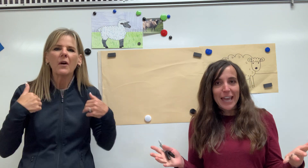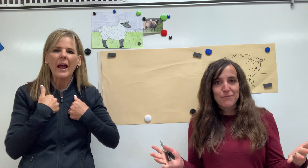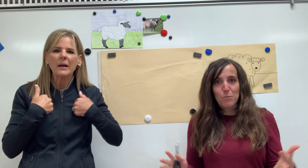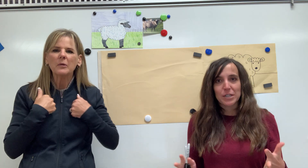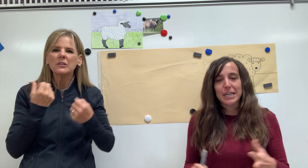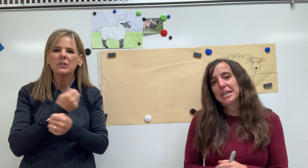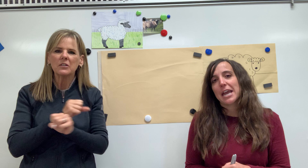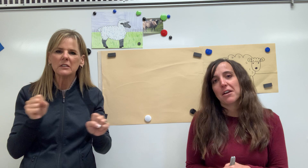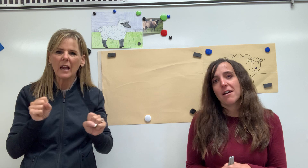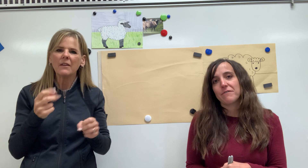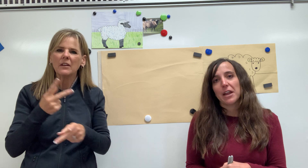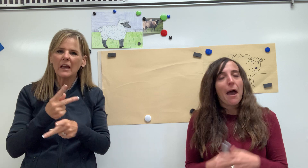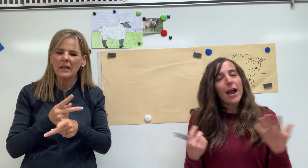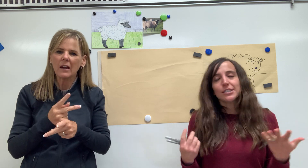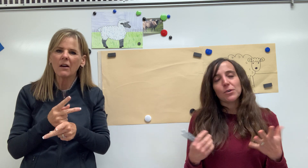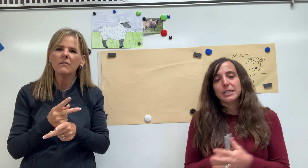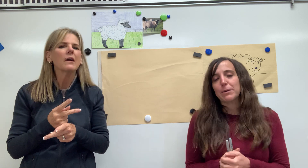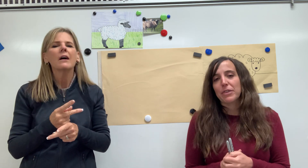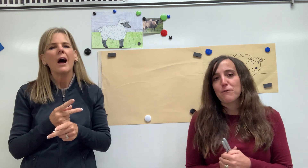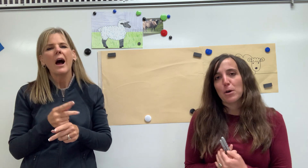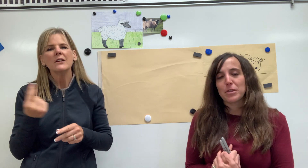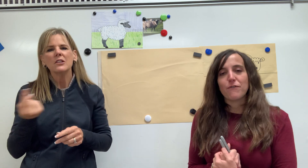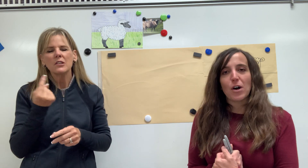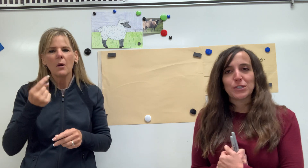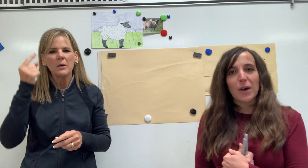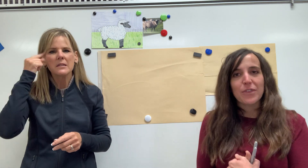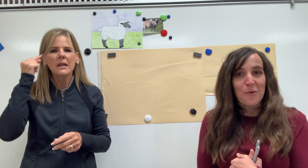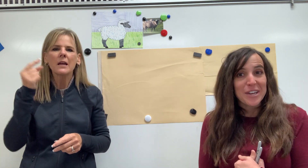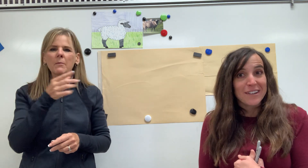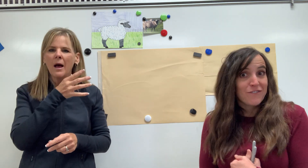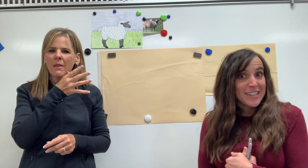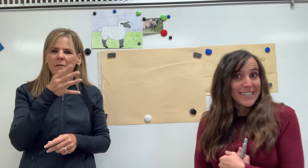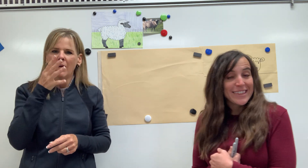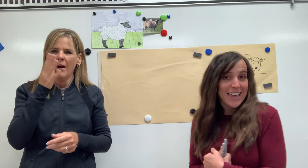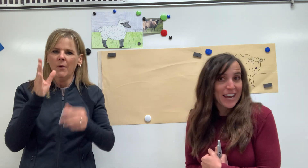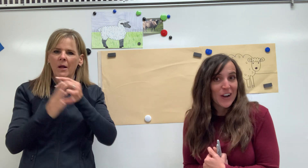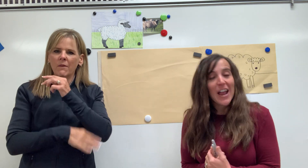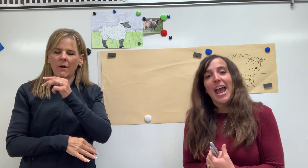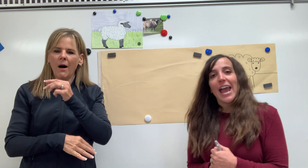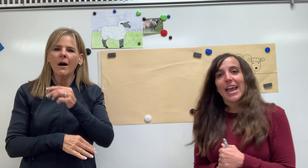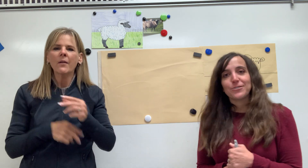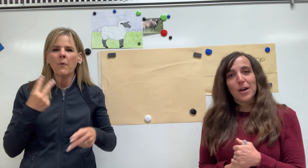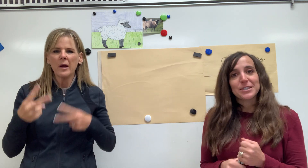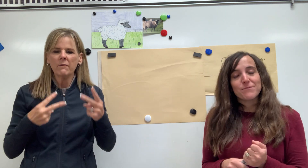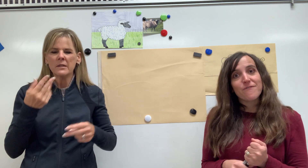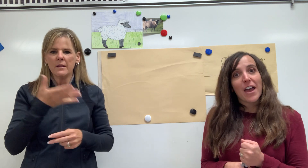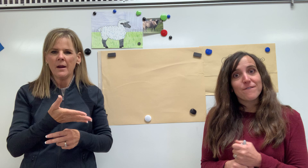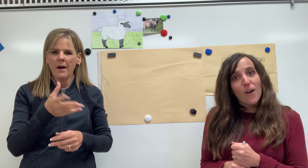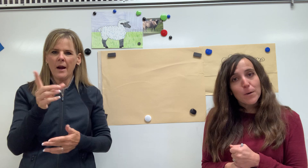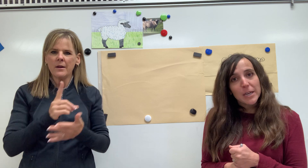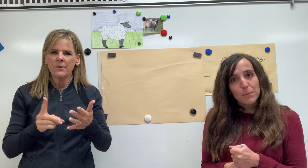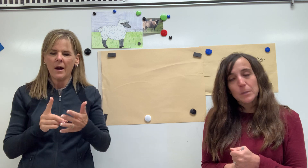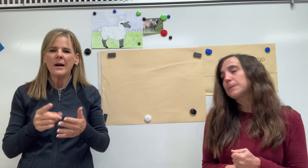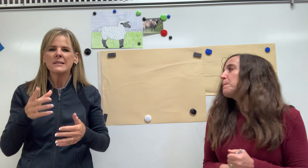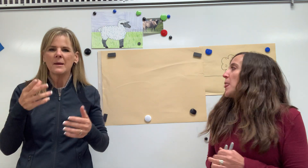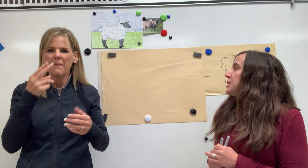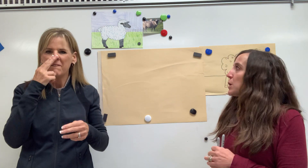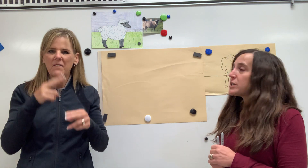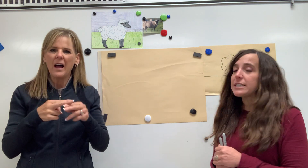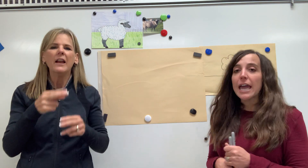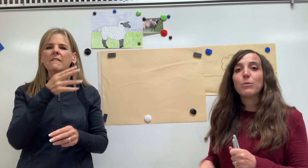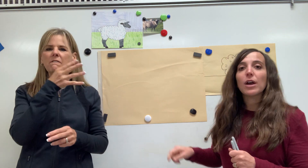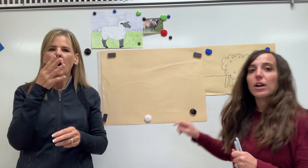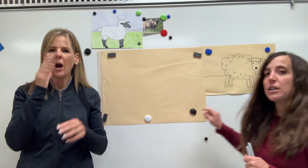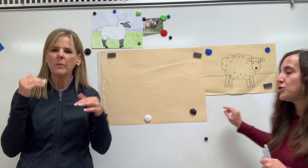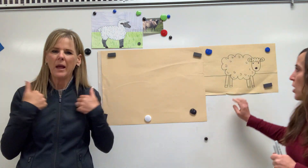are safe and well taken care of. And I just always think about the farm in the fall, so I thought we could visit there and draw some fun farm animals.